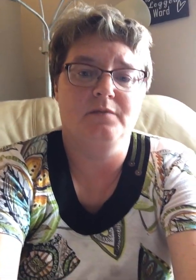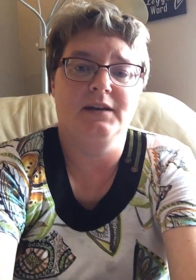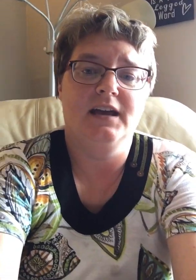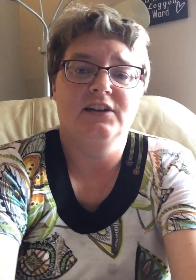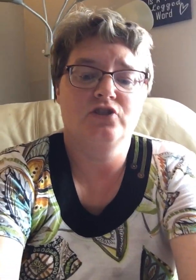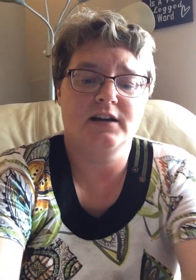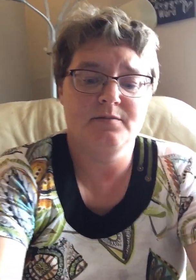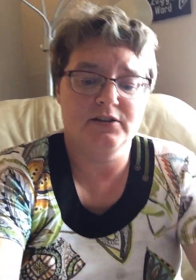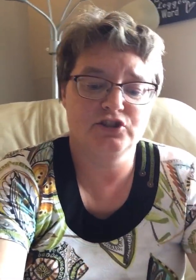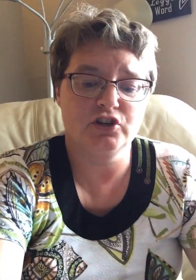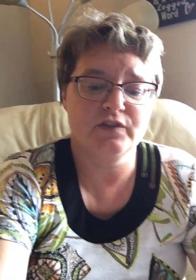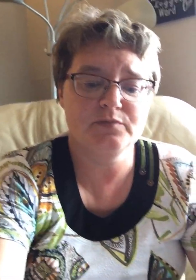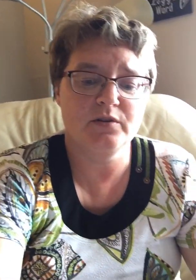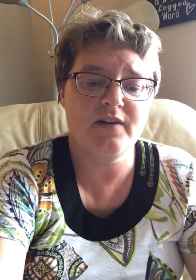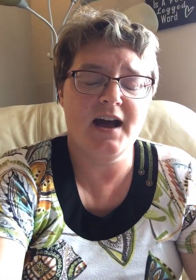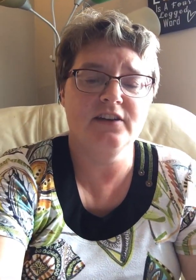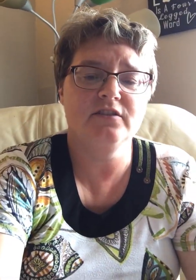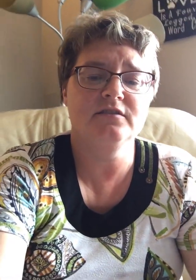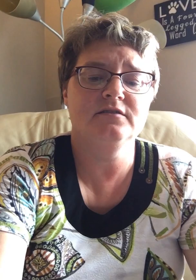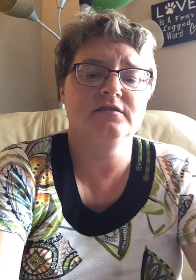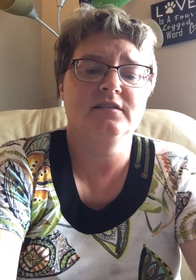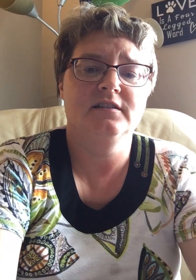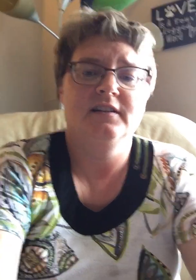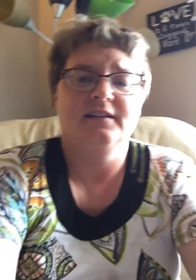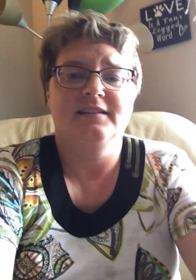me. Talks about service providers.